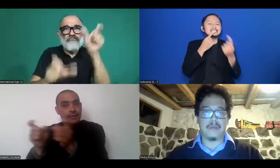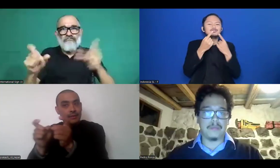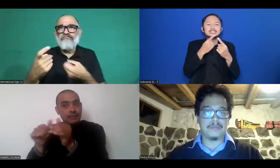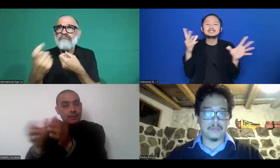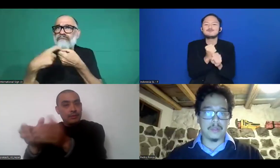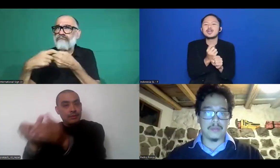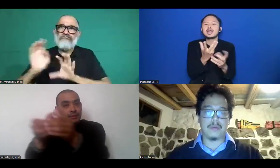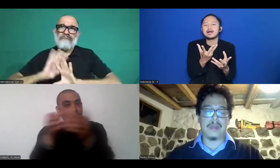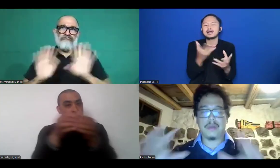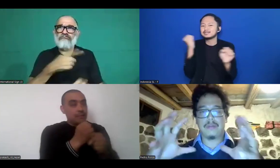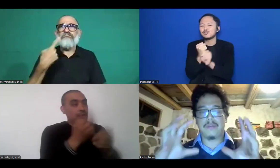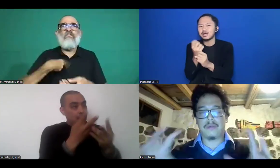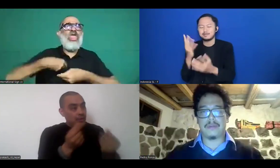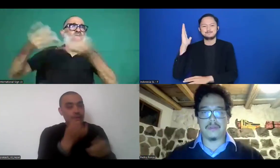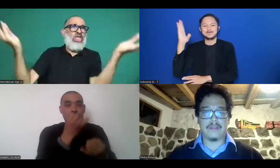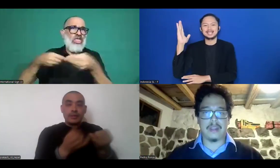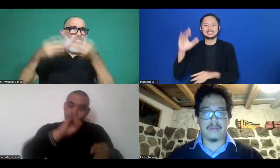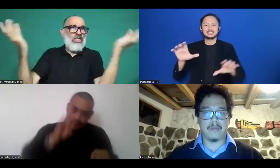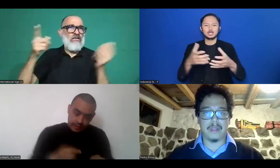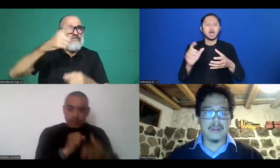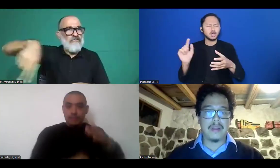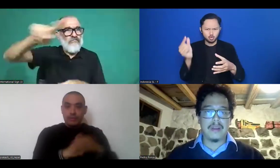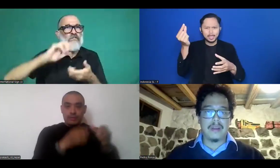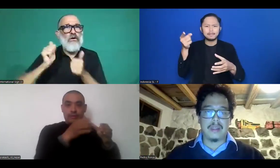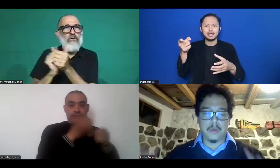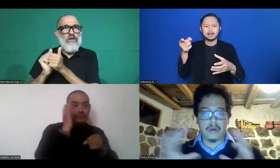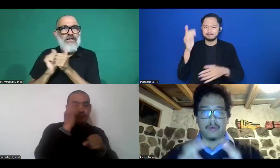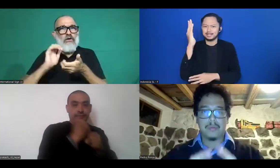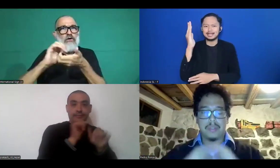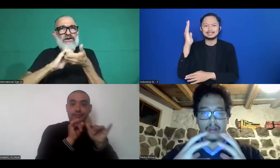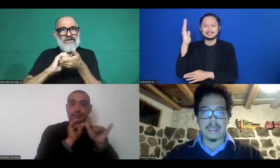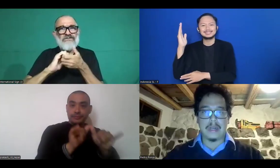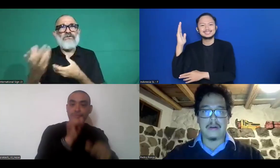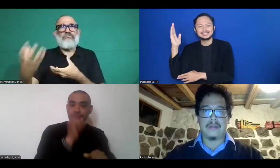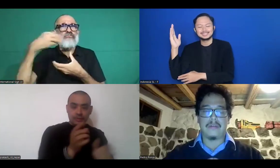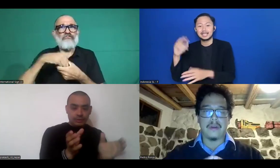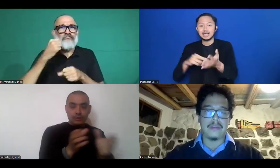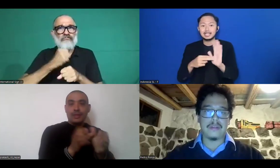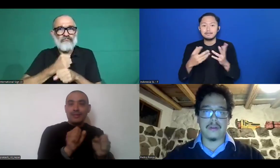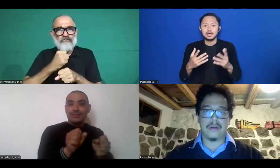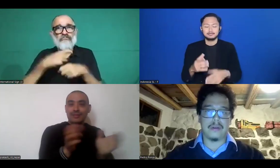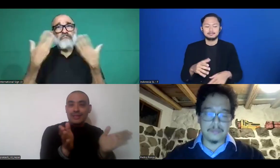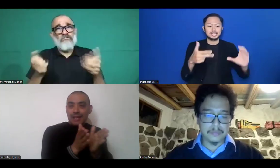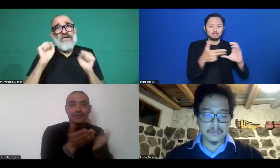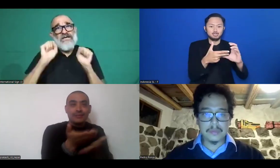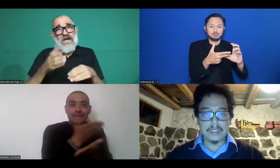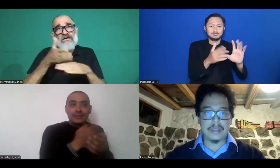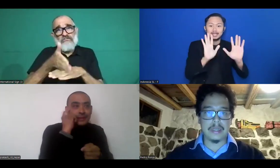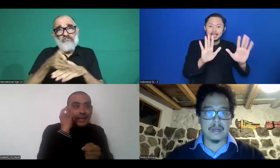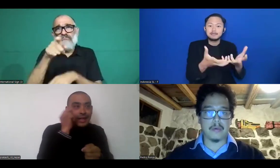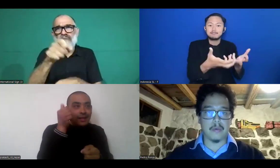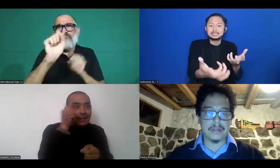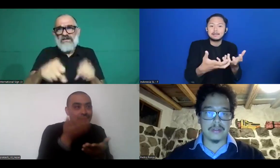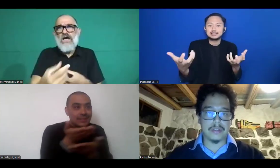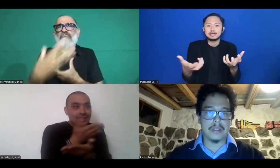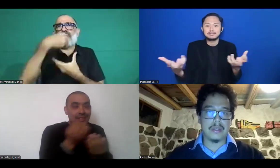main room. But we really want to focus on having everyone in smaller groups share their thoughts, share